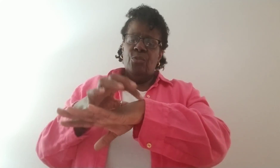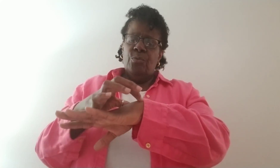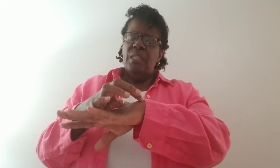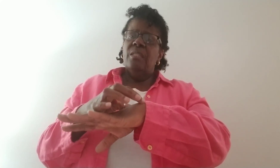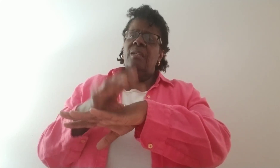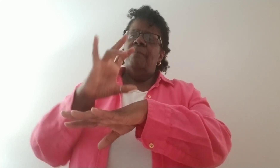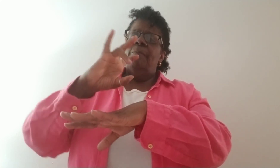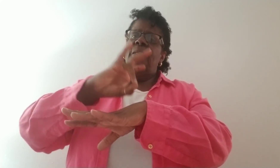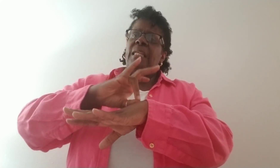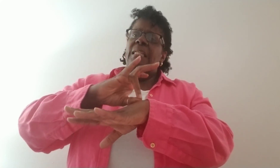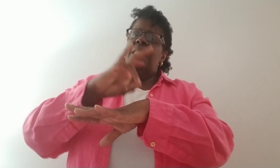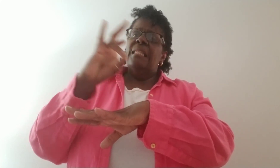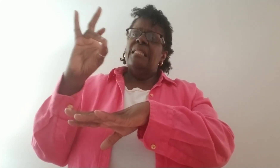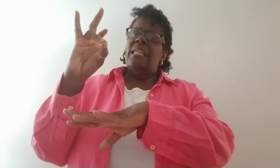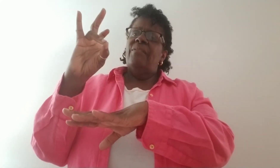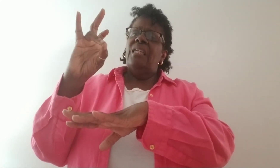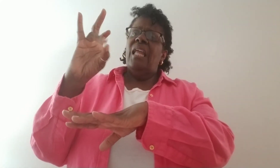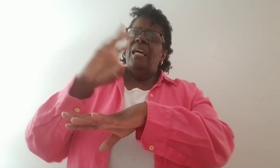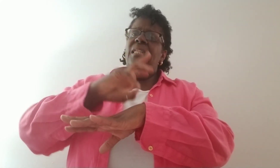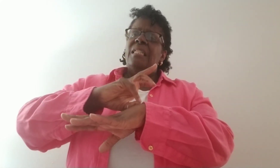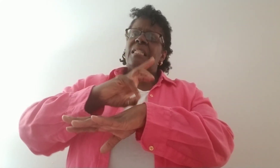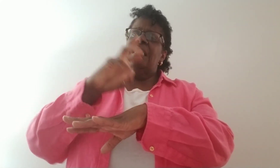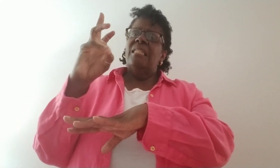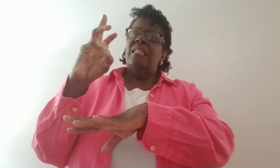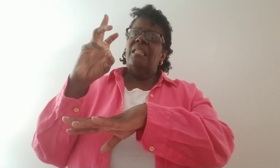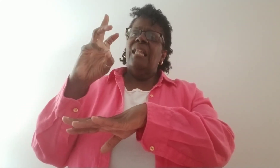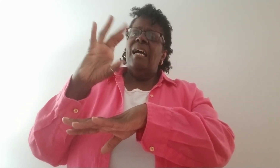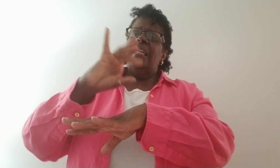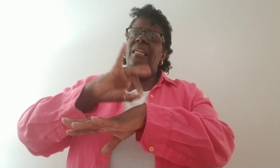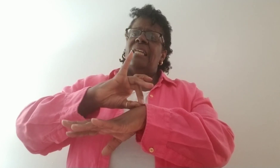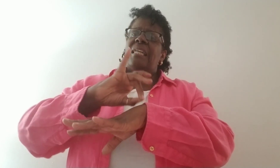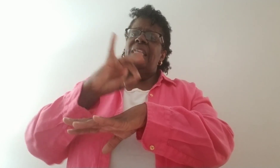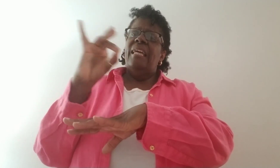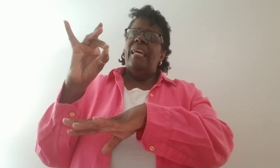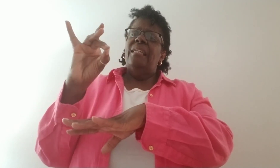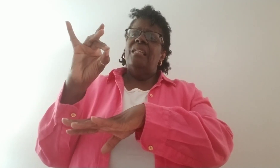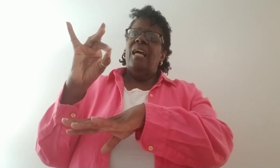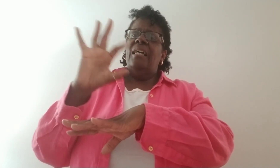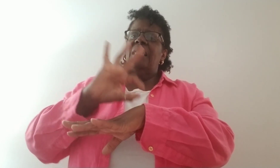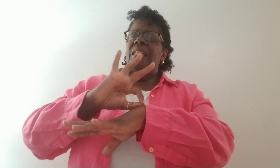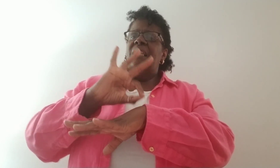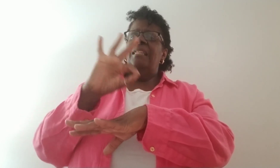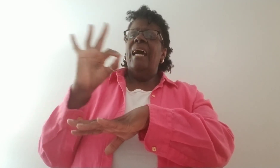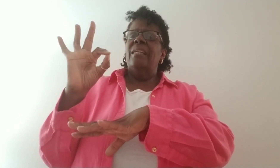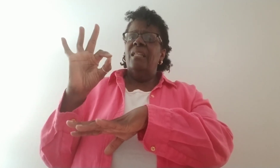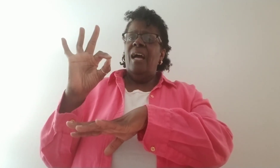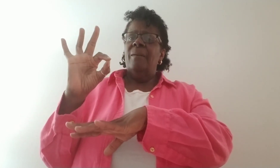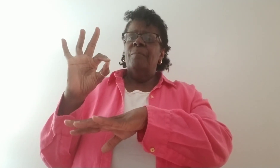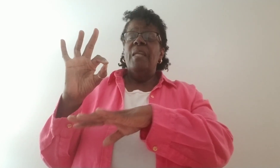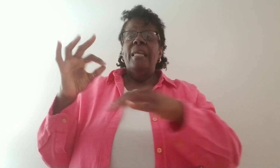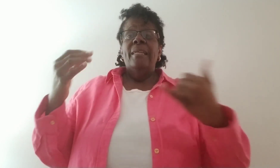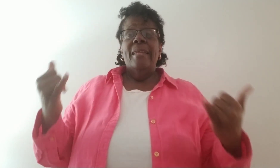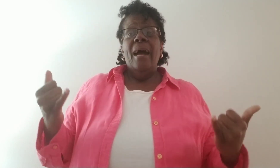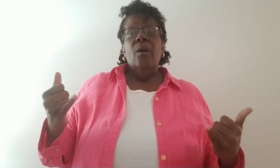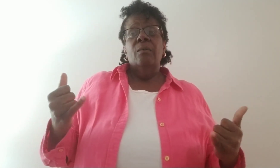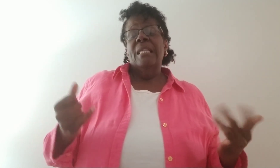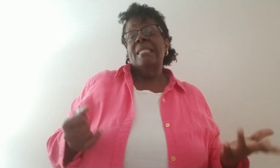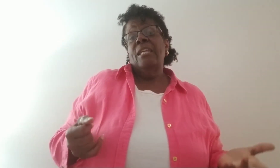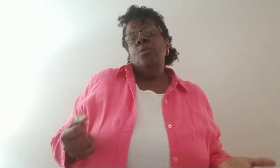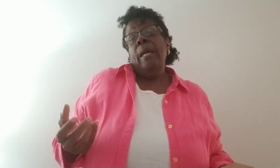wrist, 7 o'clock, 6 o'clock, 8 o'clock, 9 o'clock. Now, let's say you wake up